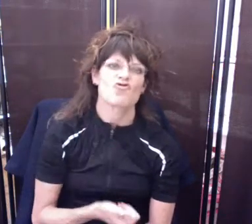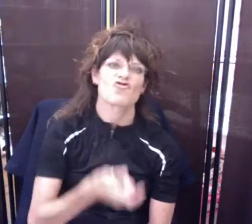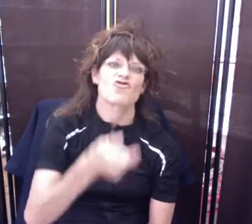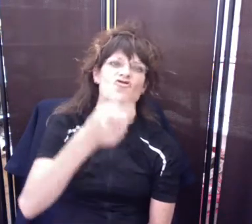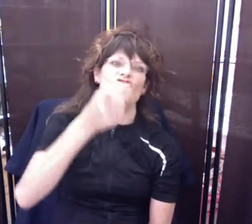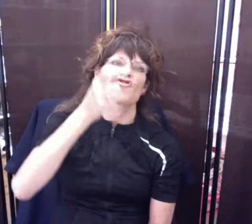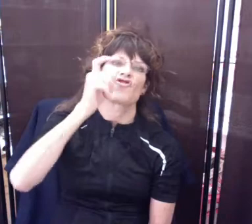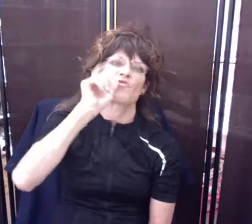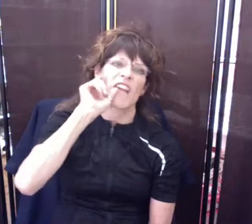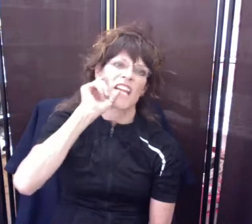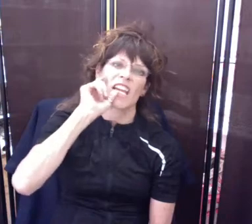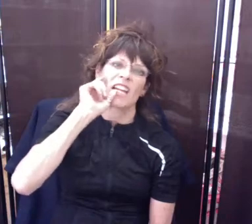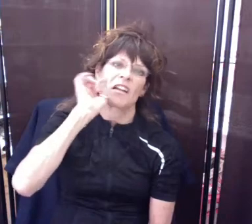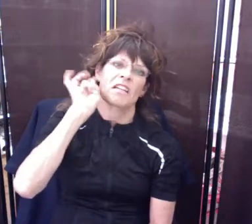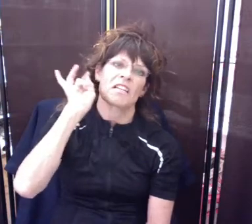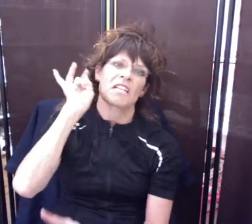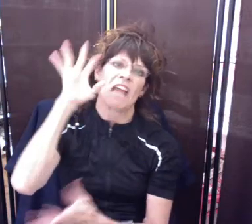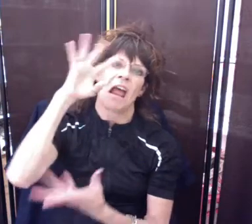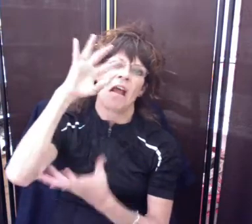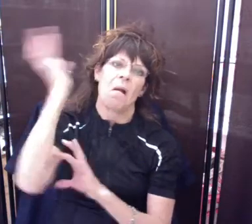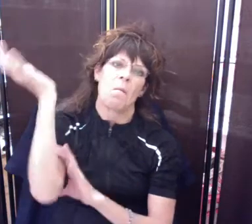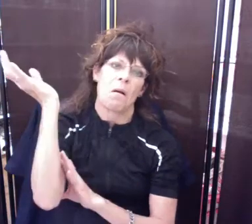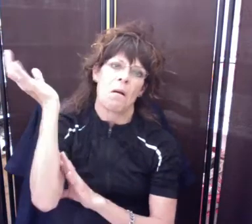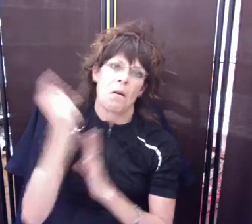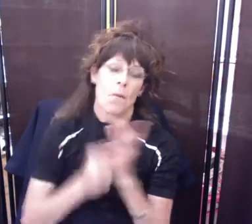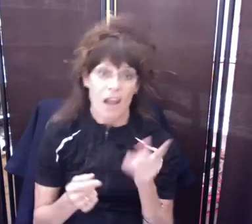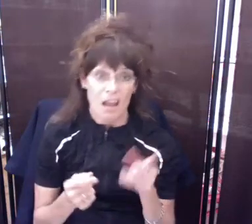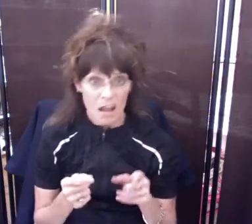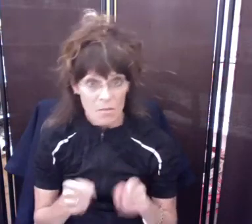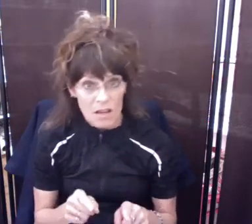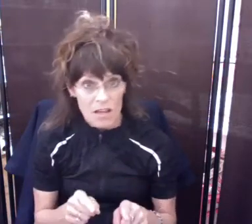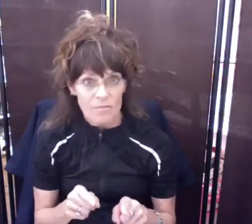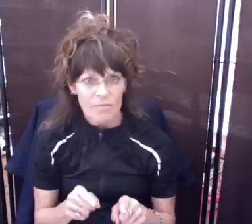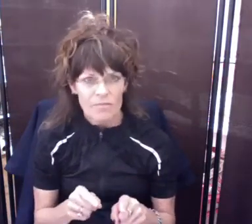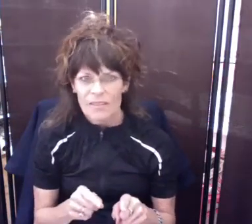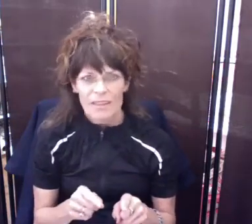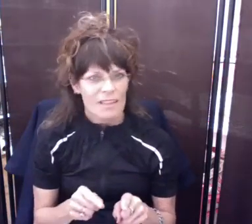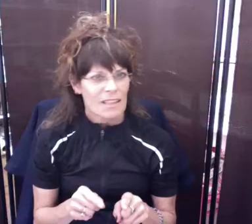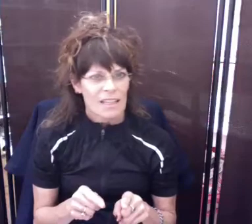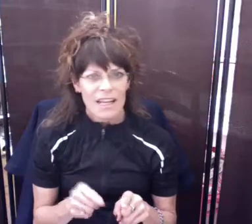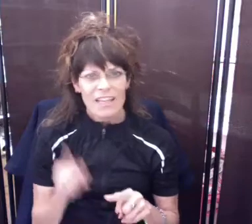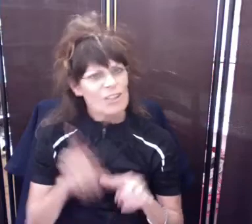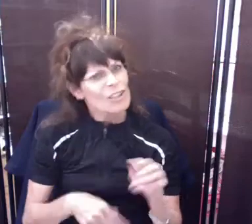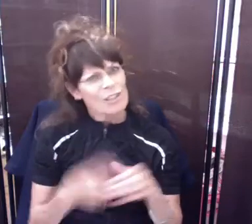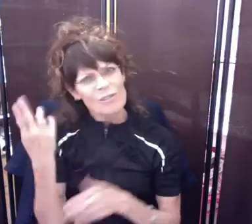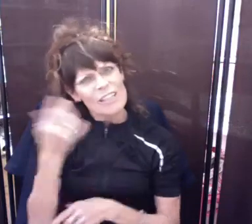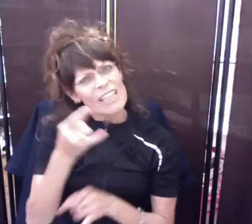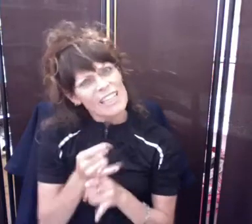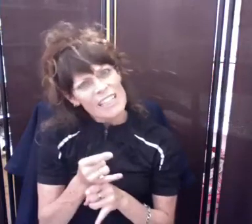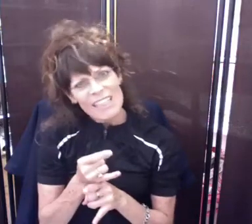well. What happened was I was drinking, I couldn't separate from alcohol again because of